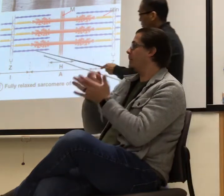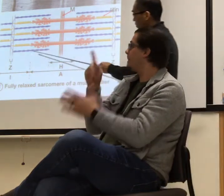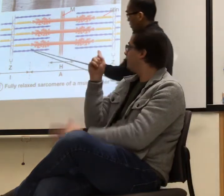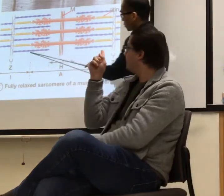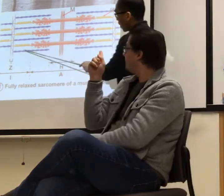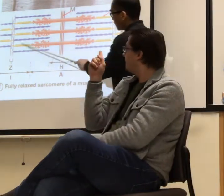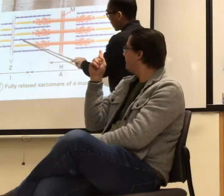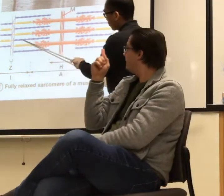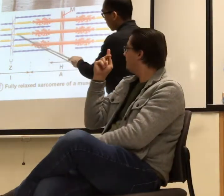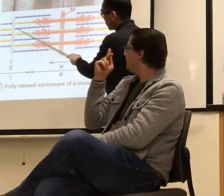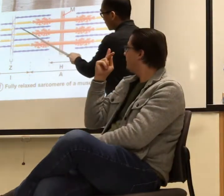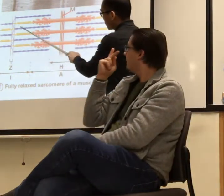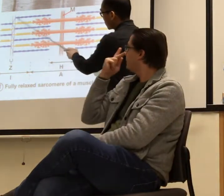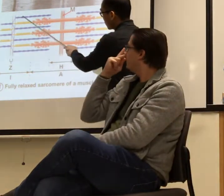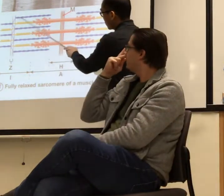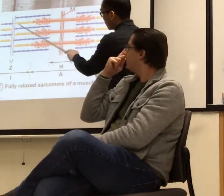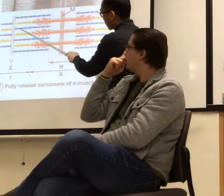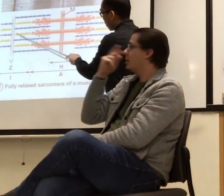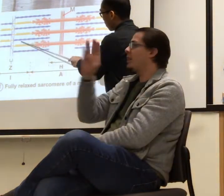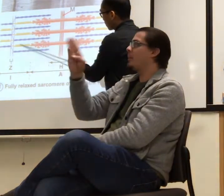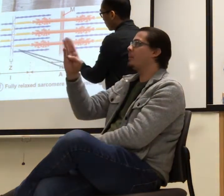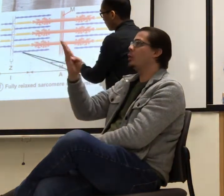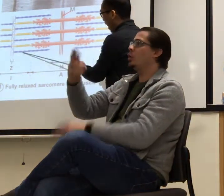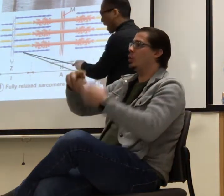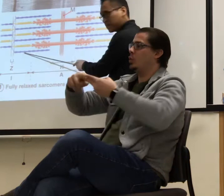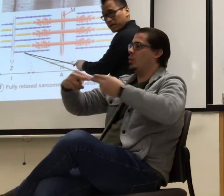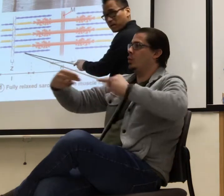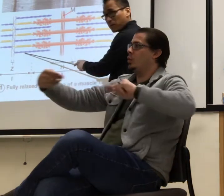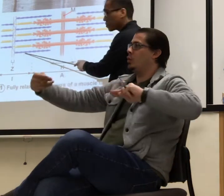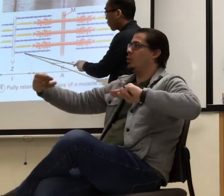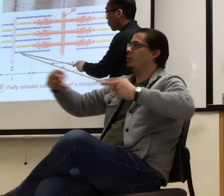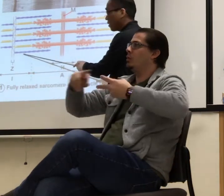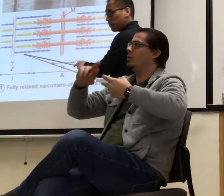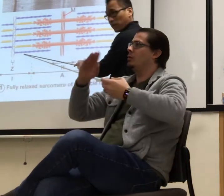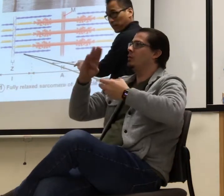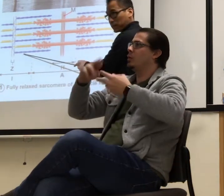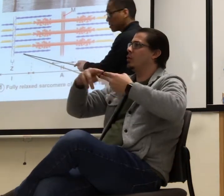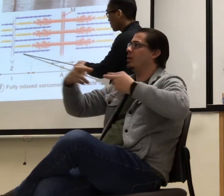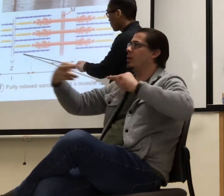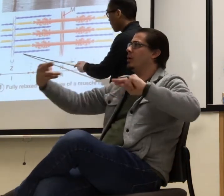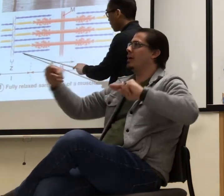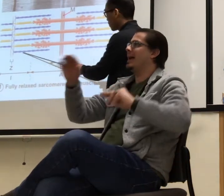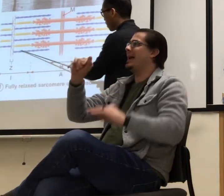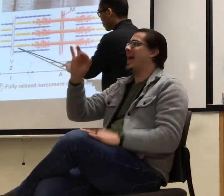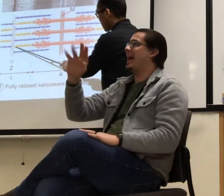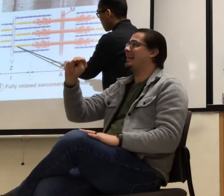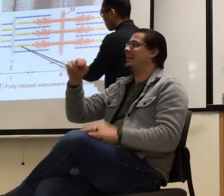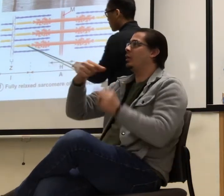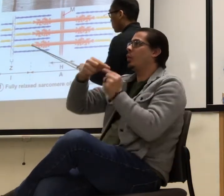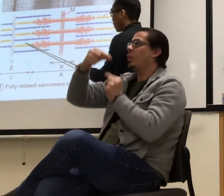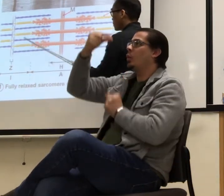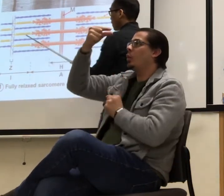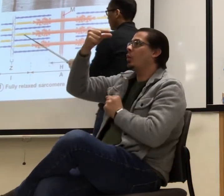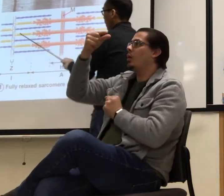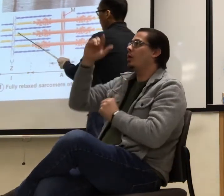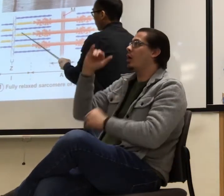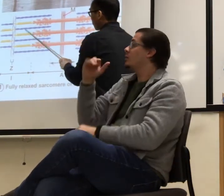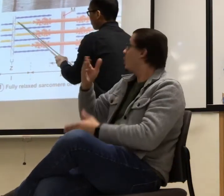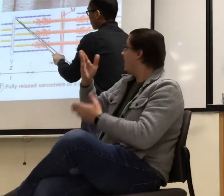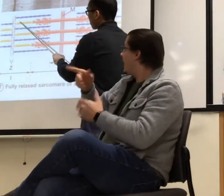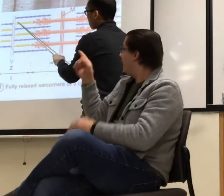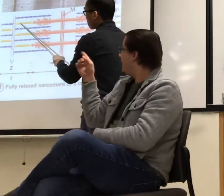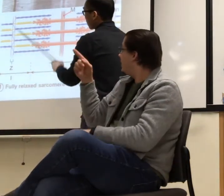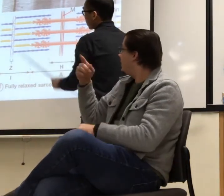see that there are these contractile proteins called actin. Those are the thin filaments. There's also these springy ones on the